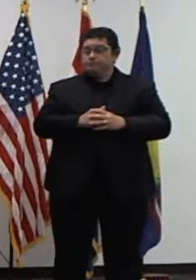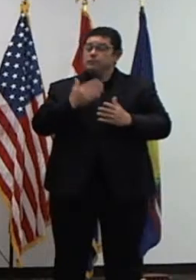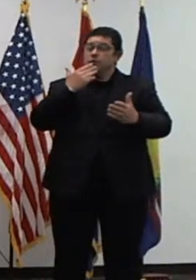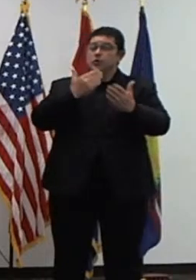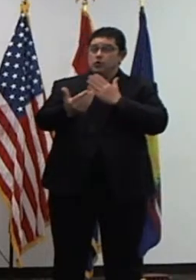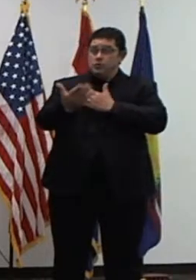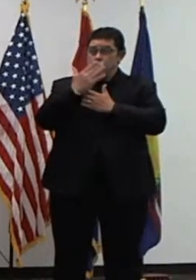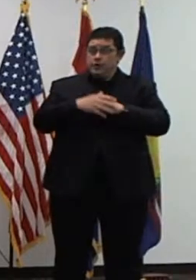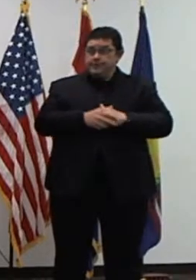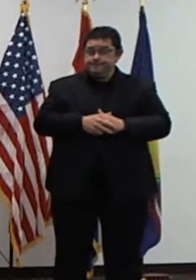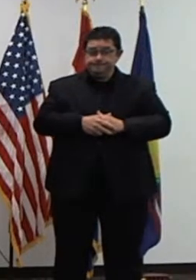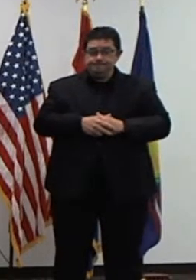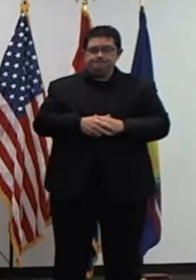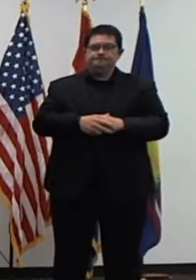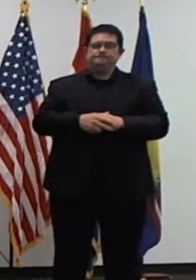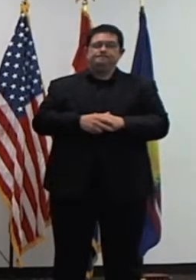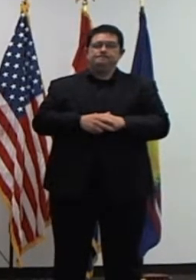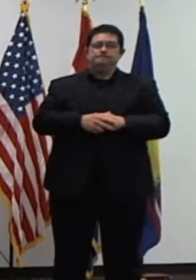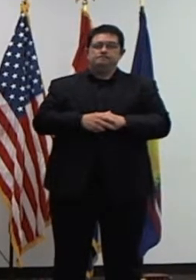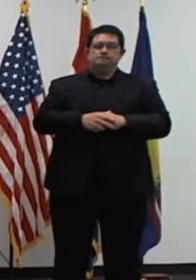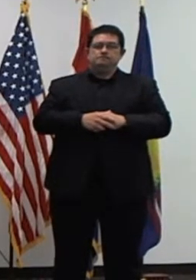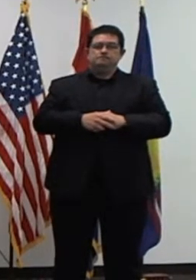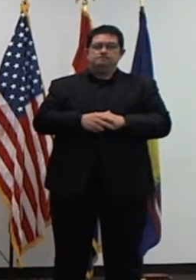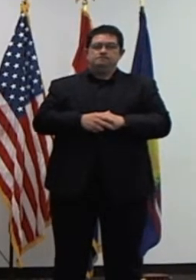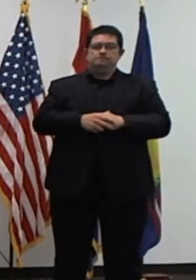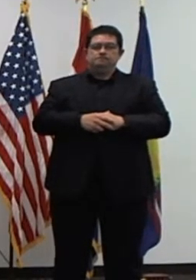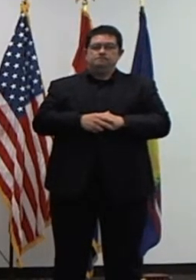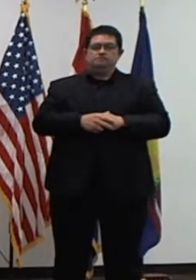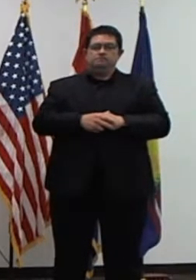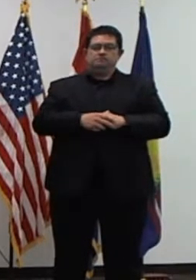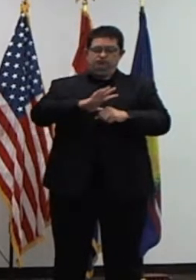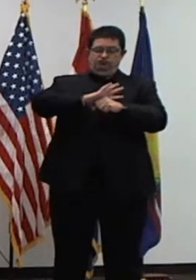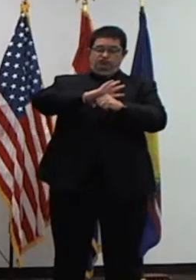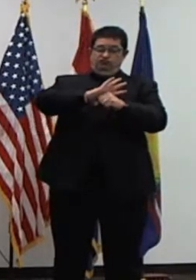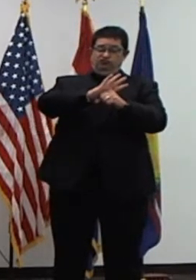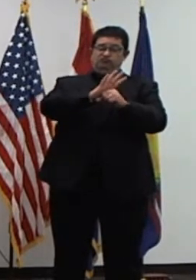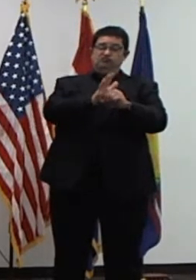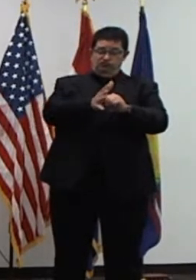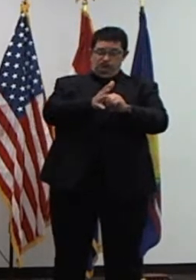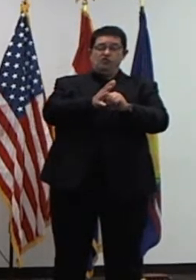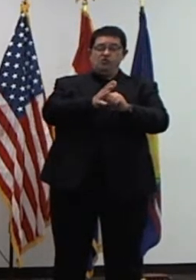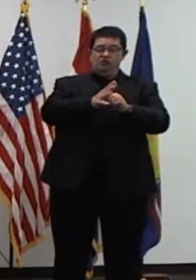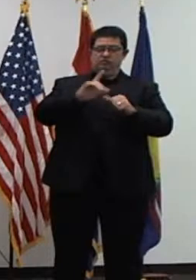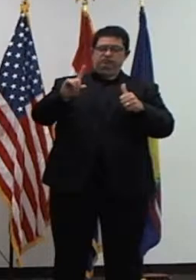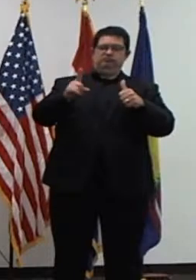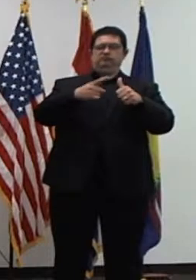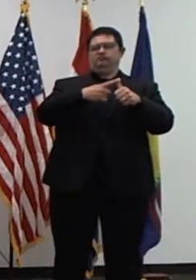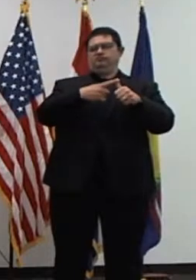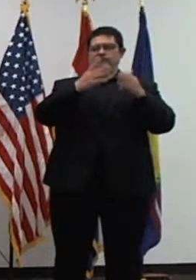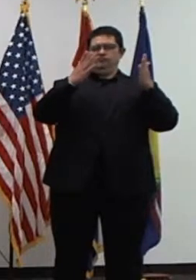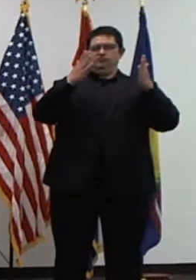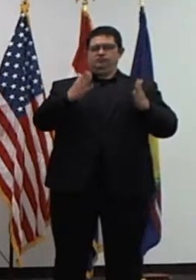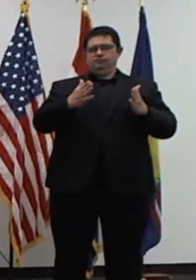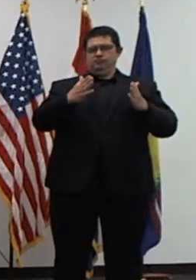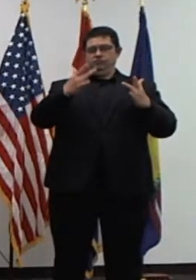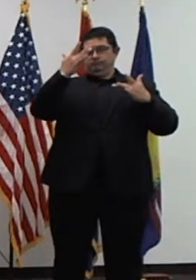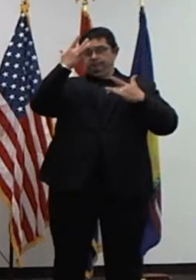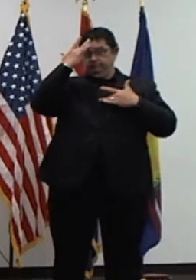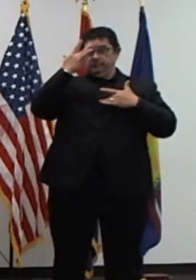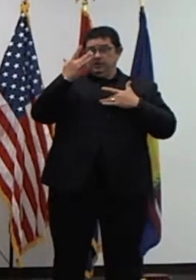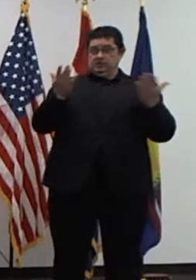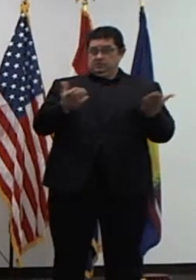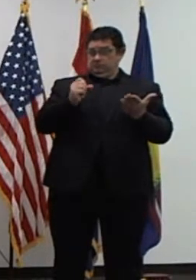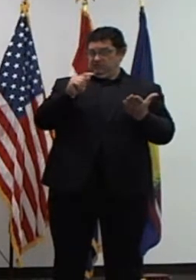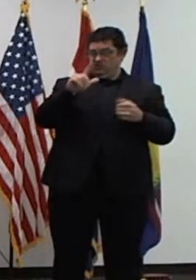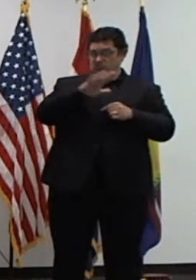Good morning. 3 months after it was confirmed that the state's first COVID-19 case was right here in St. Louis